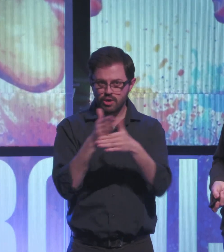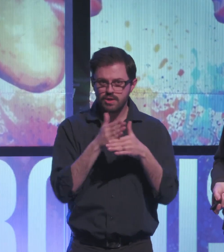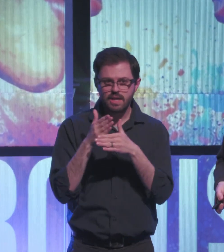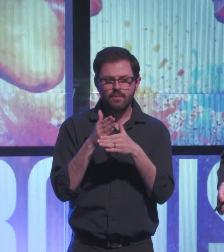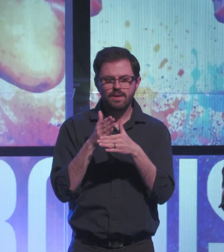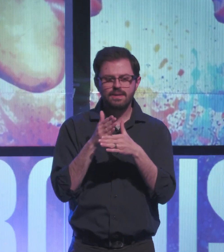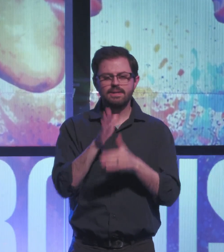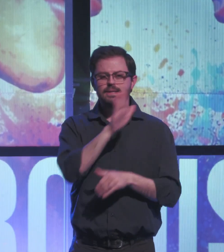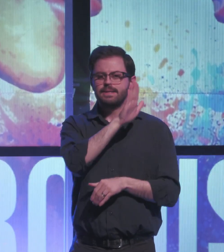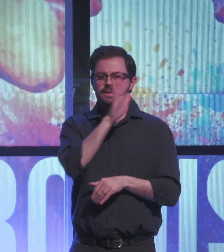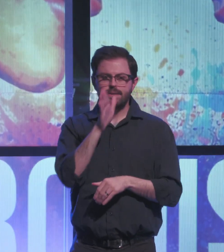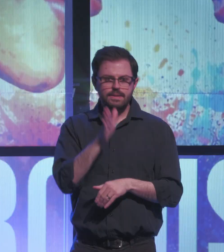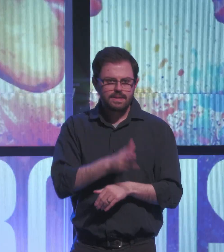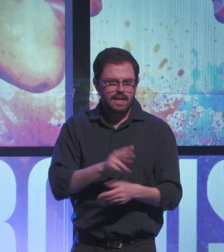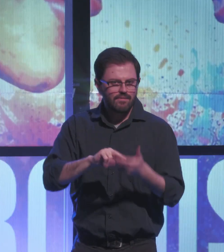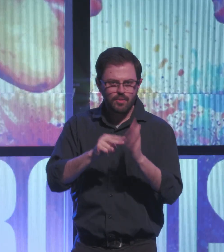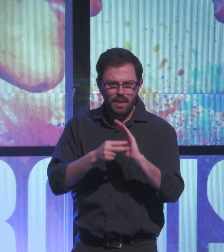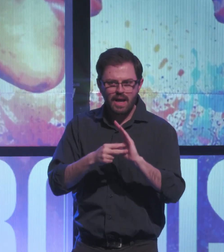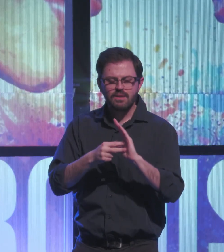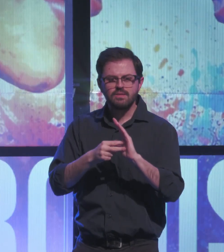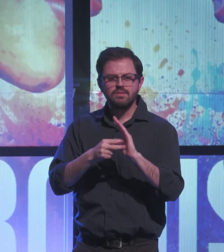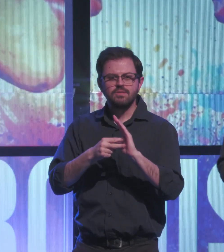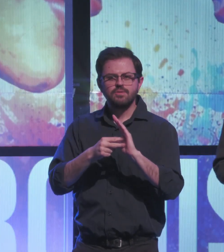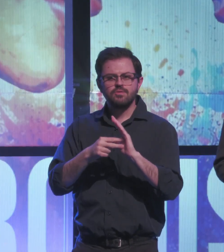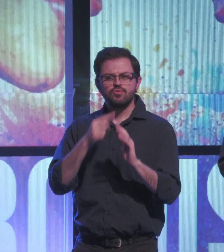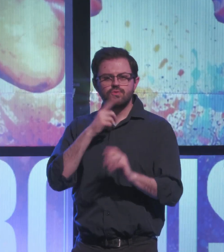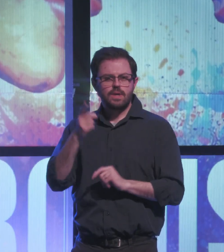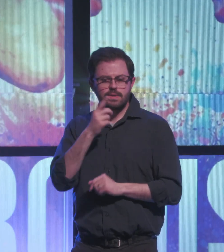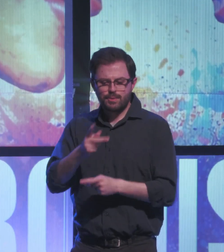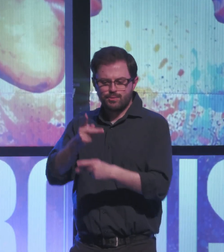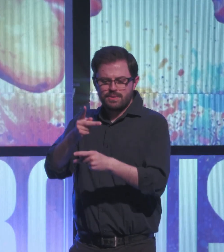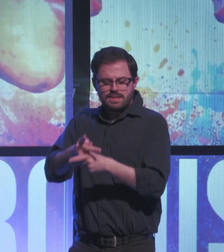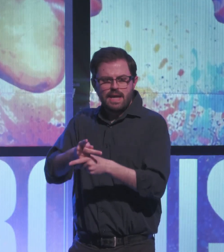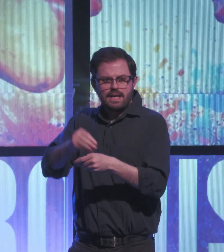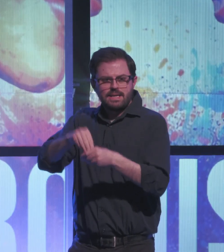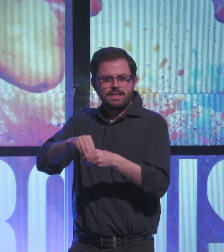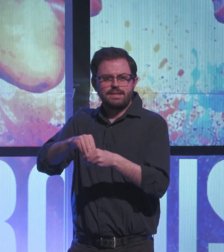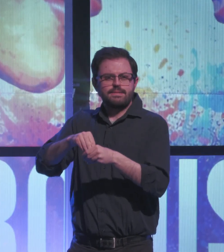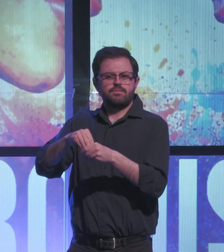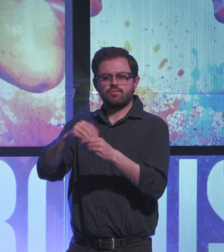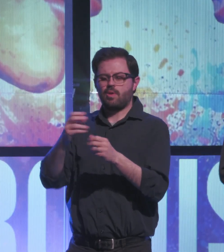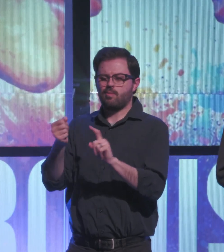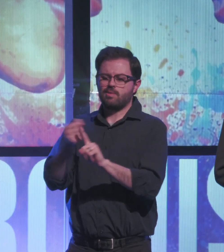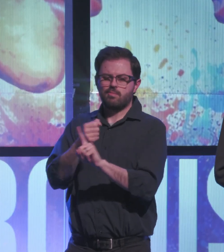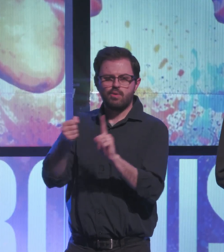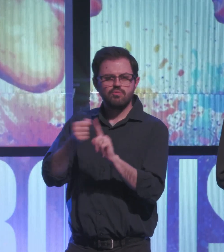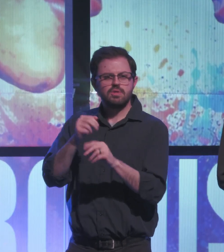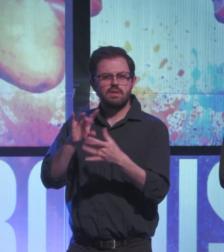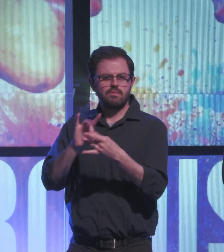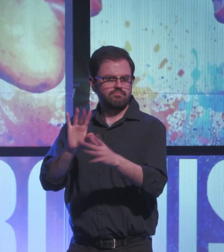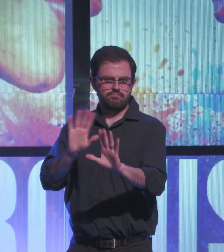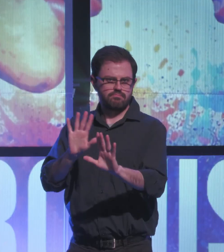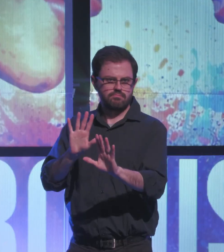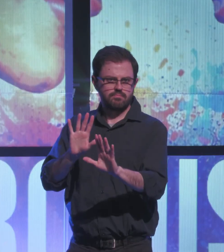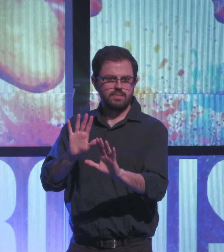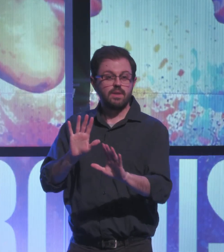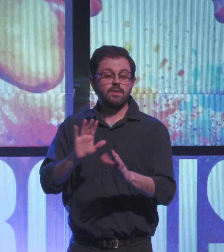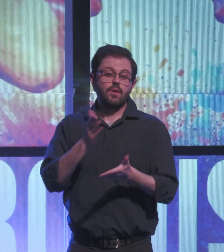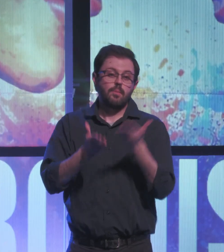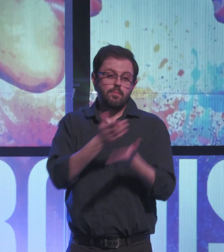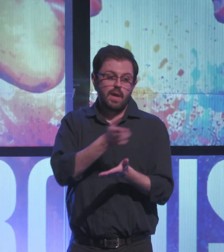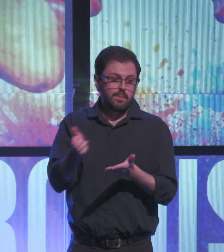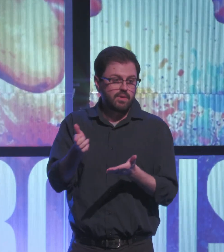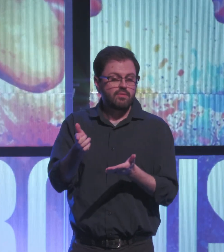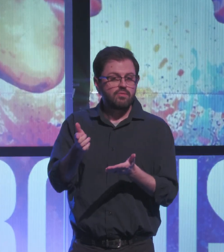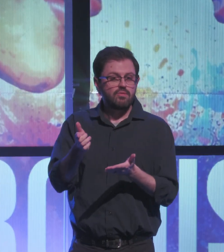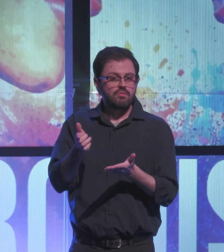abusive relationships. Okay? So some of you maybe had grown up or you've been a part of religious traditions that would